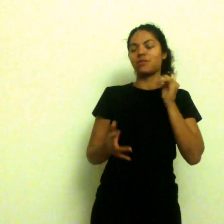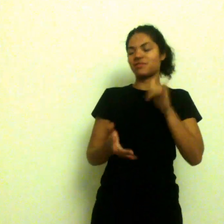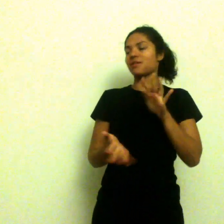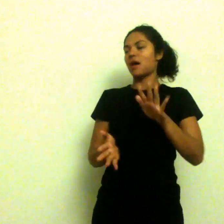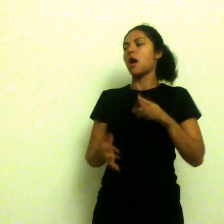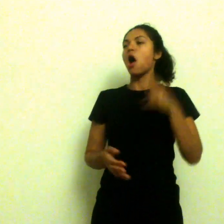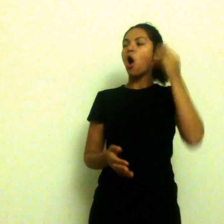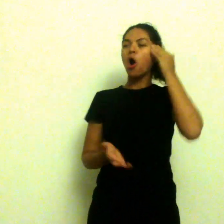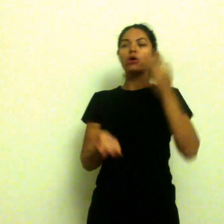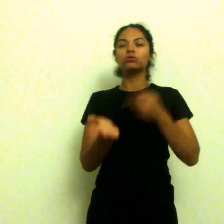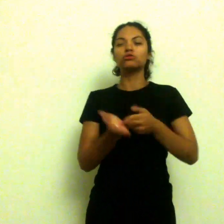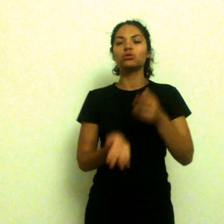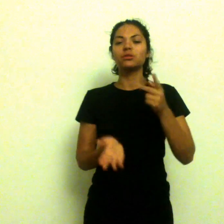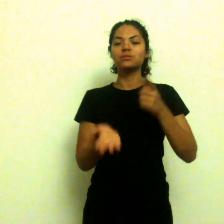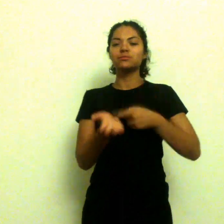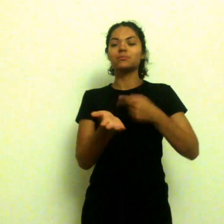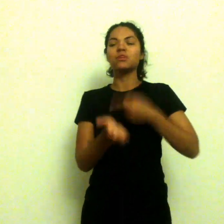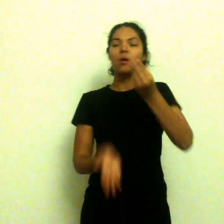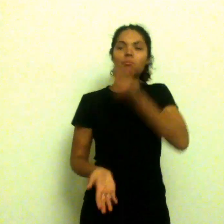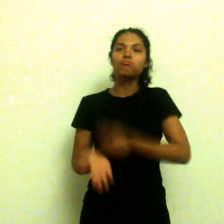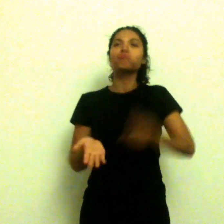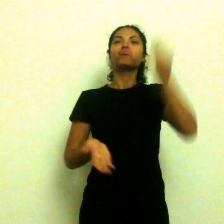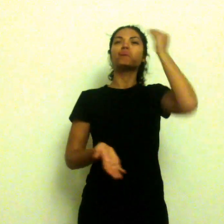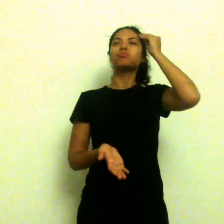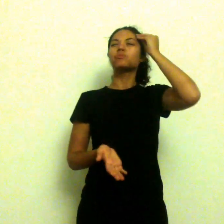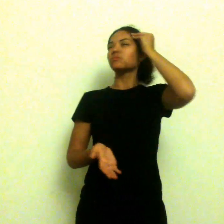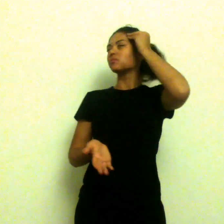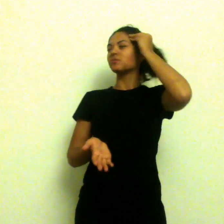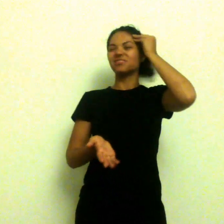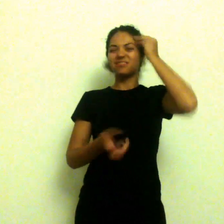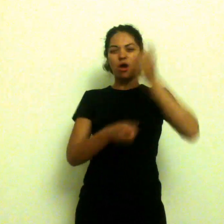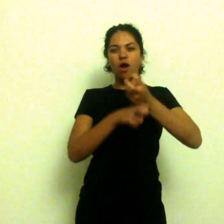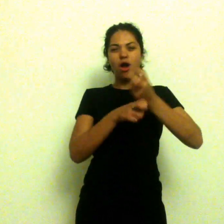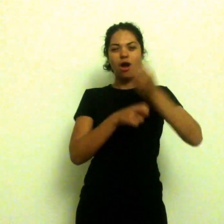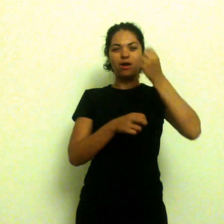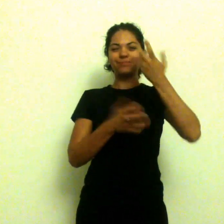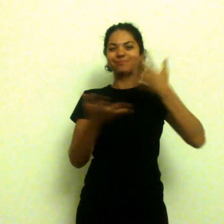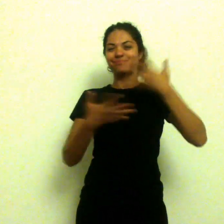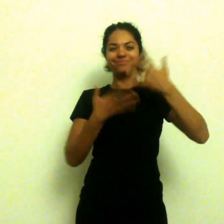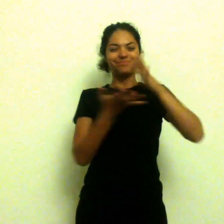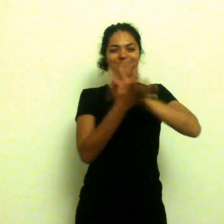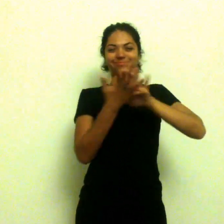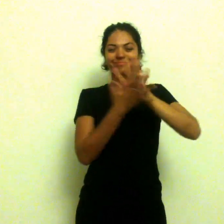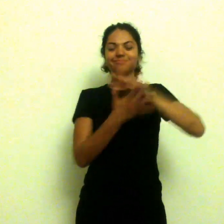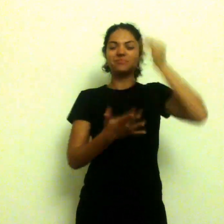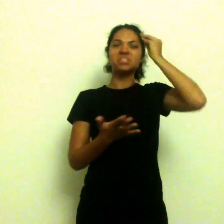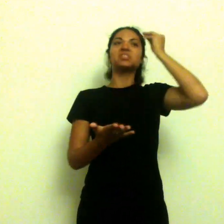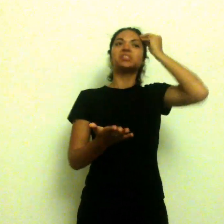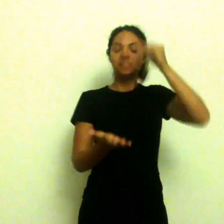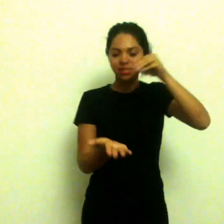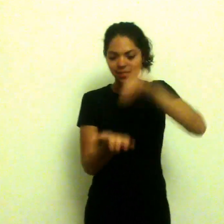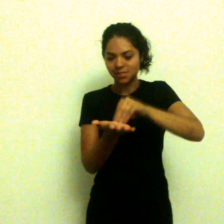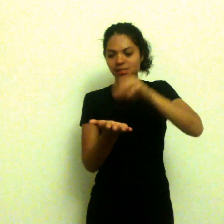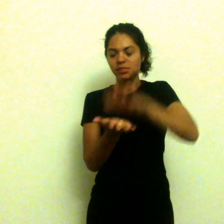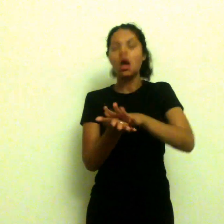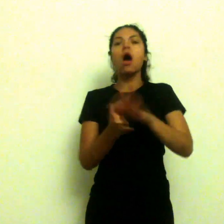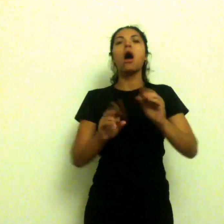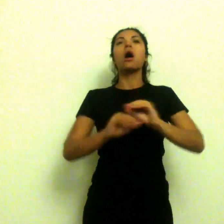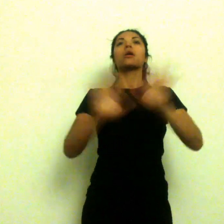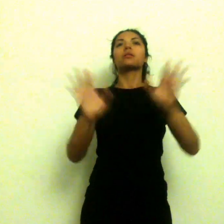kept almost abstract or only in our minds. But the arts really do help us bring them back down, to live with them and try them